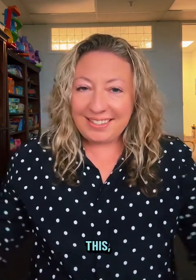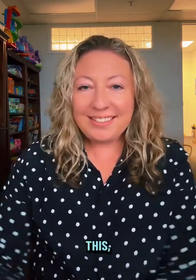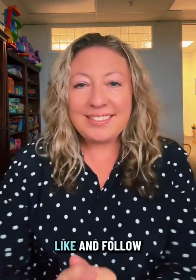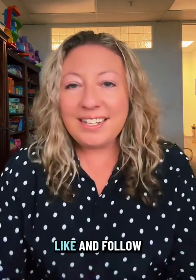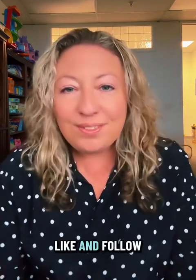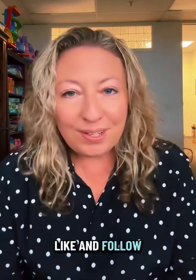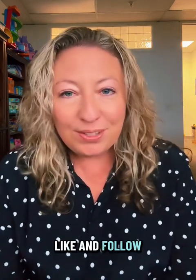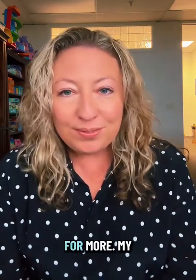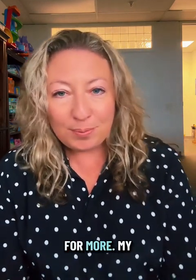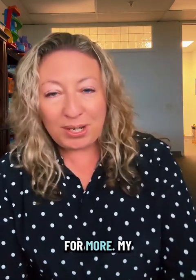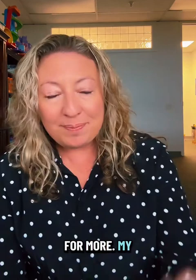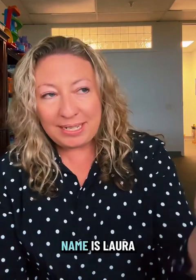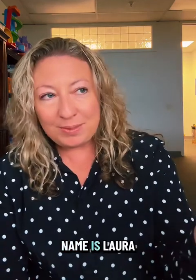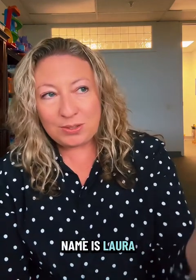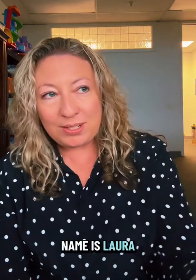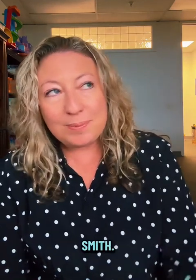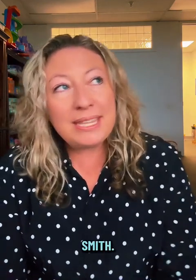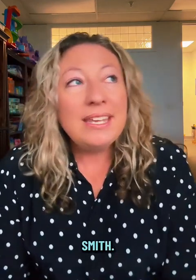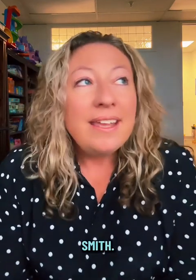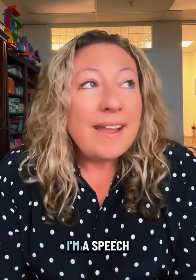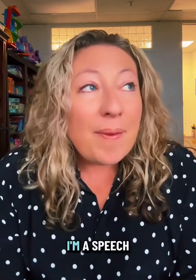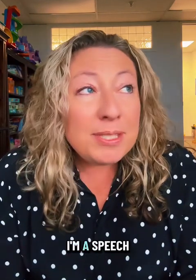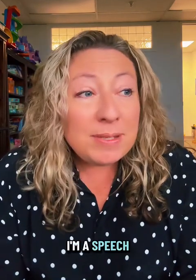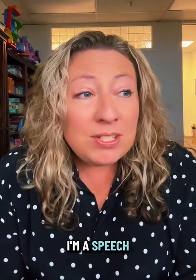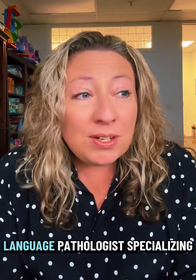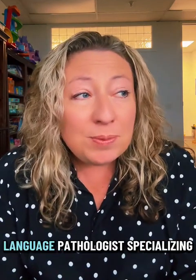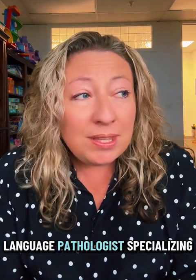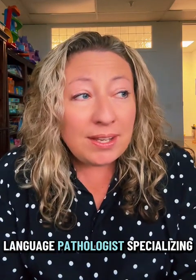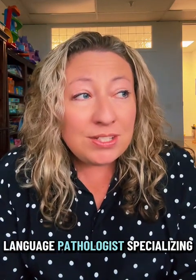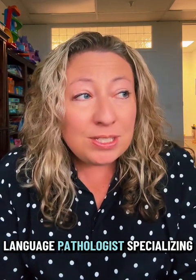like and follow for more. My name is Laura Smith. I'm a speech language pathologist